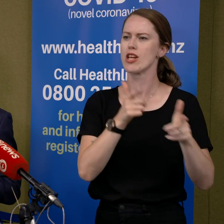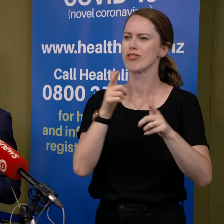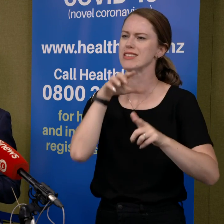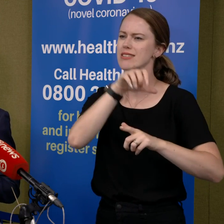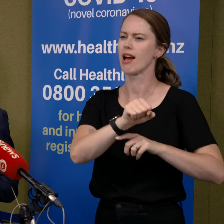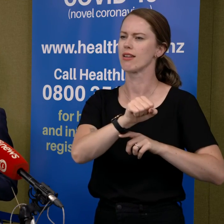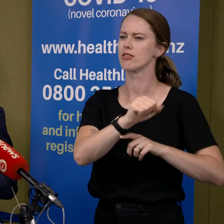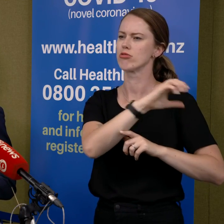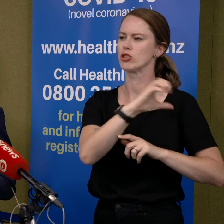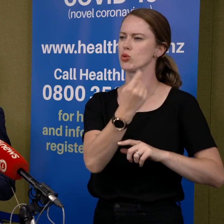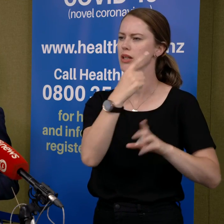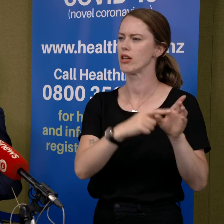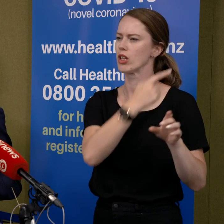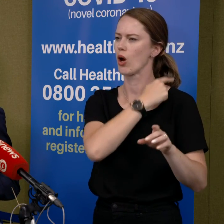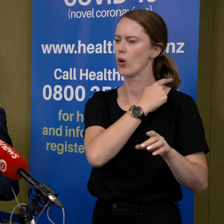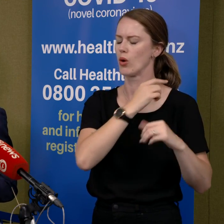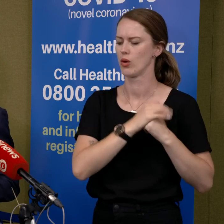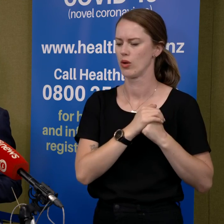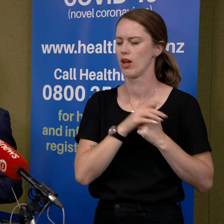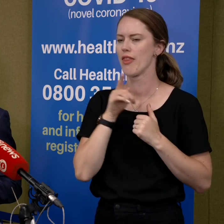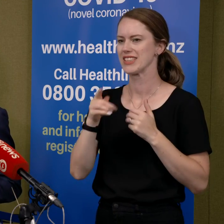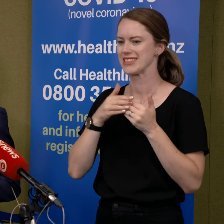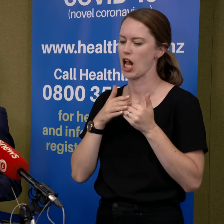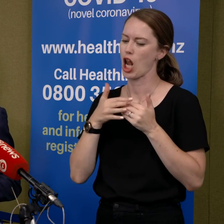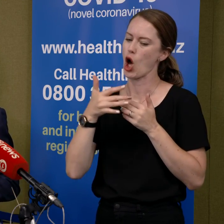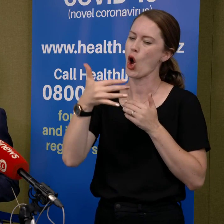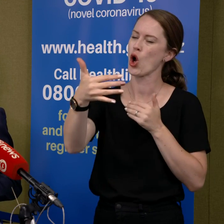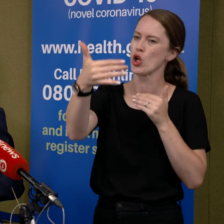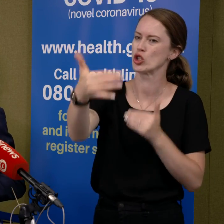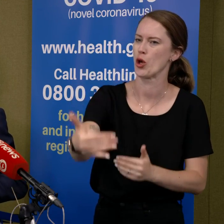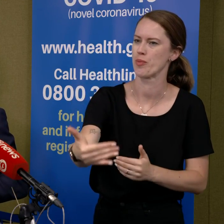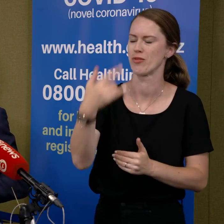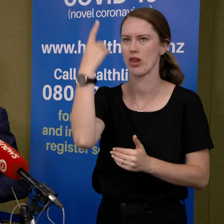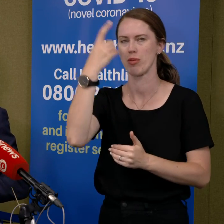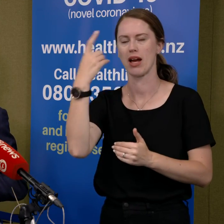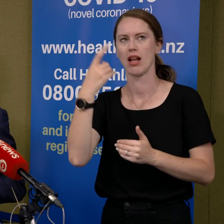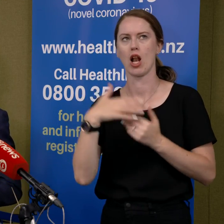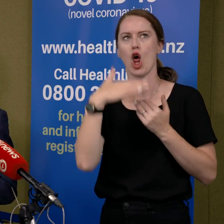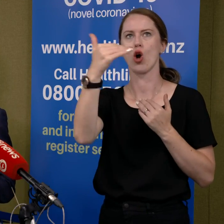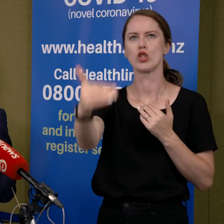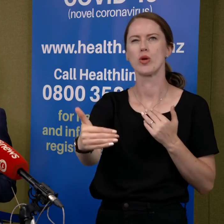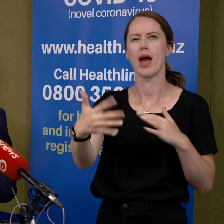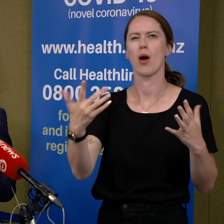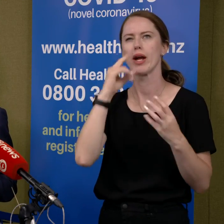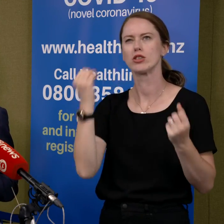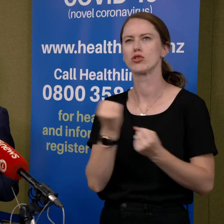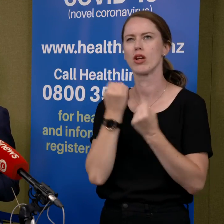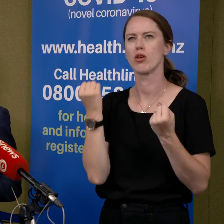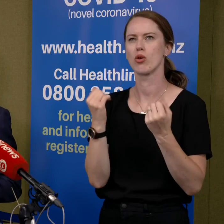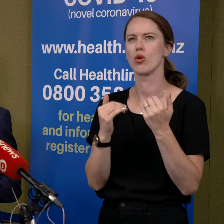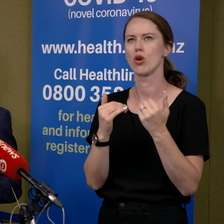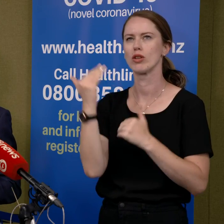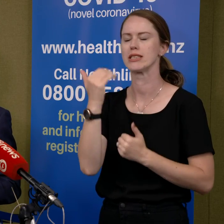Christchurch a year ago, that this is a long-haul thing. So we need to think about how might we strengthen or increase the